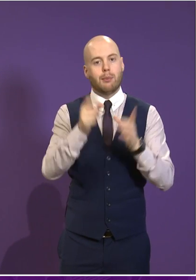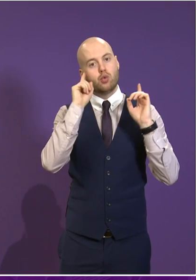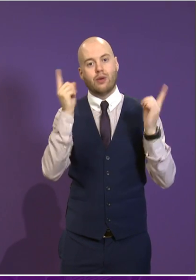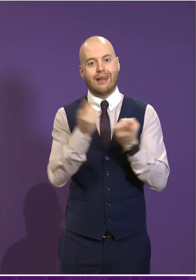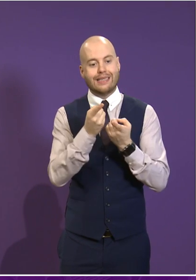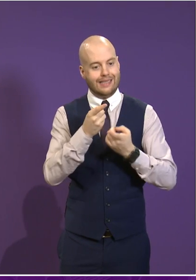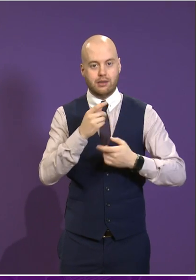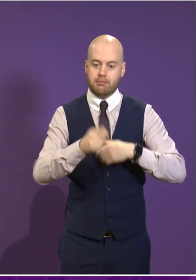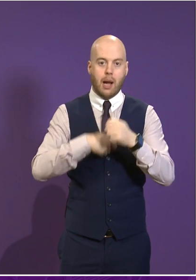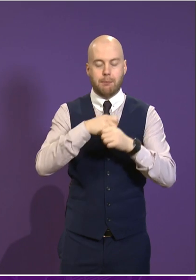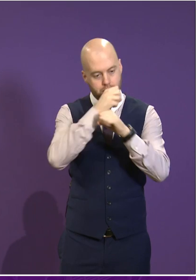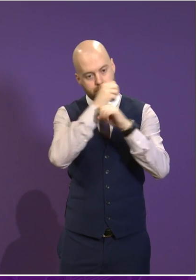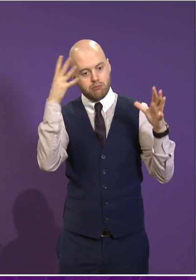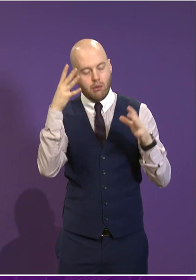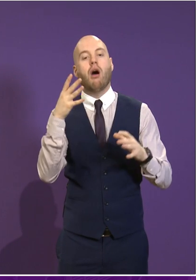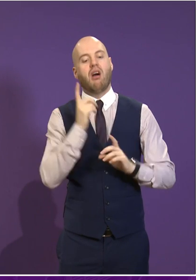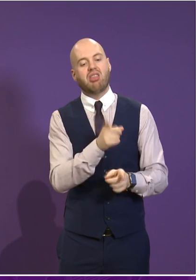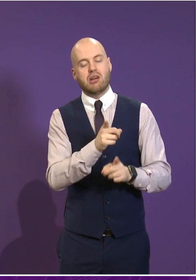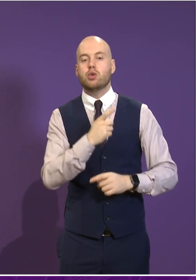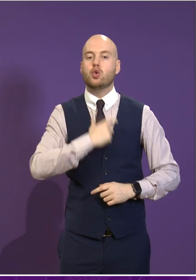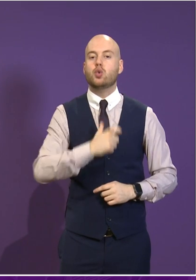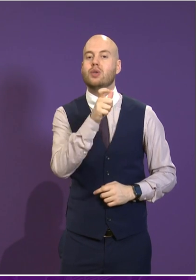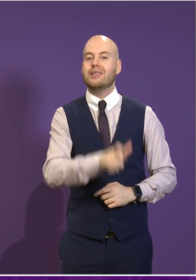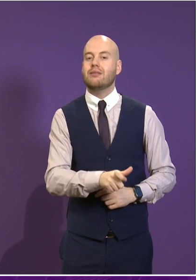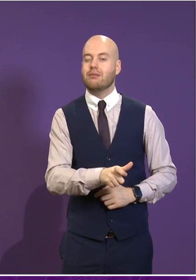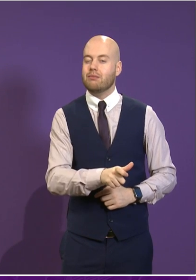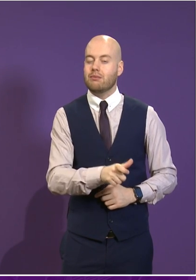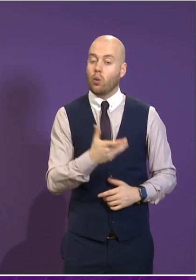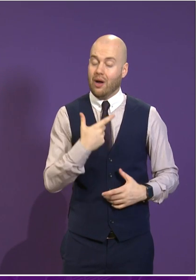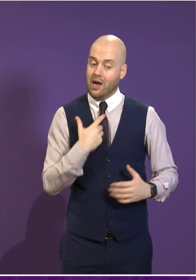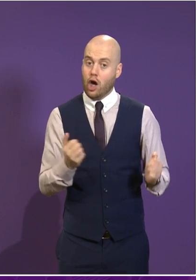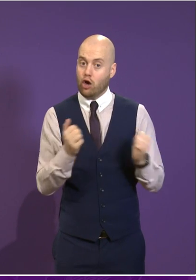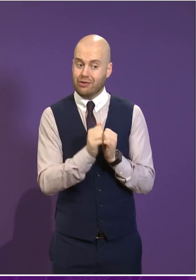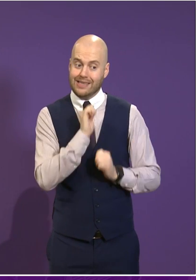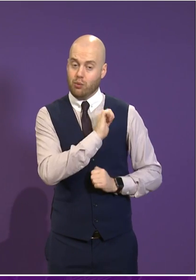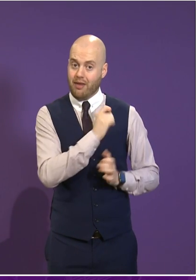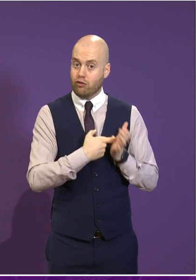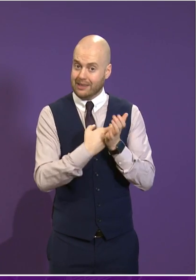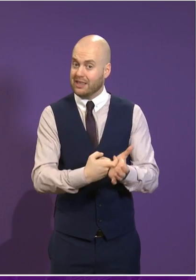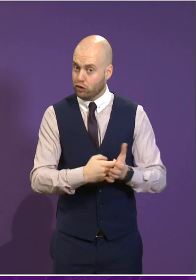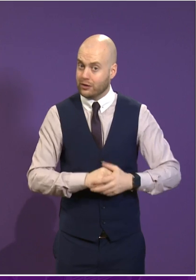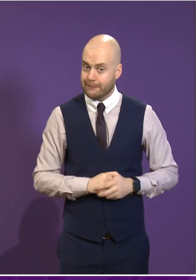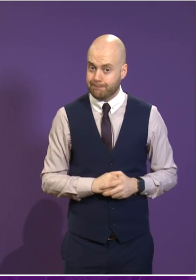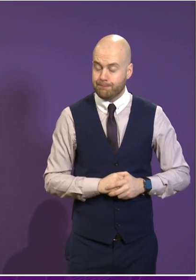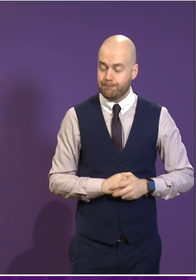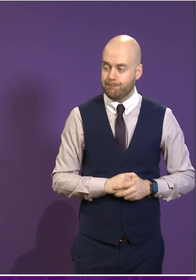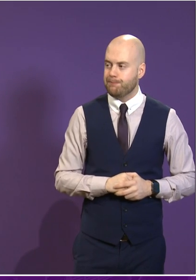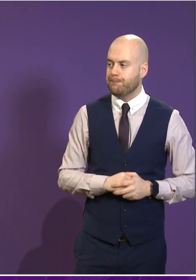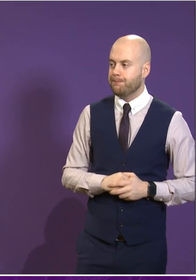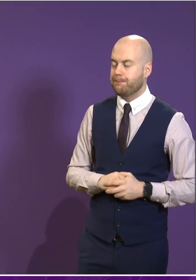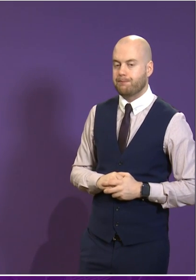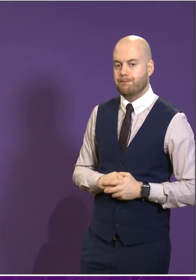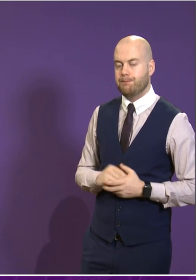So we were looking forward to that work, and we fully agree with the recommendation that the Commission came up with. So some universities do use